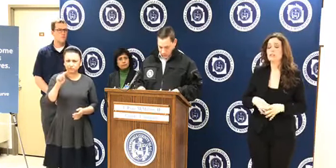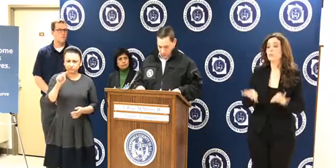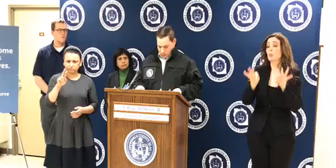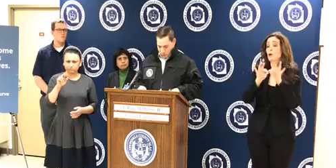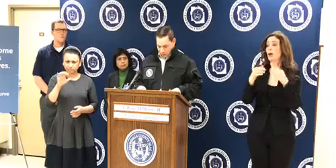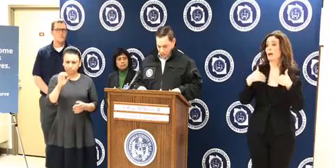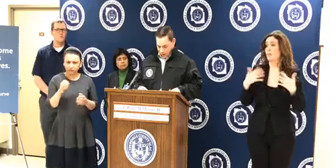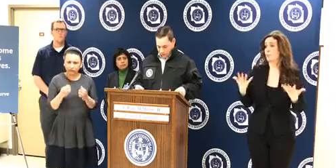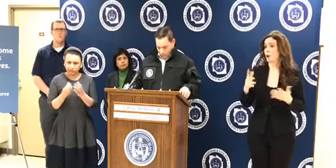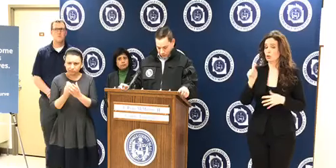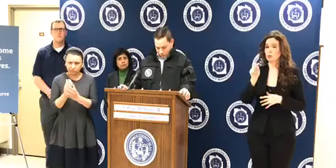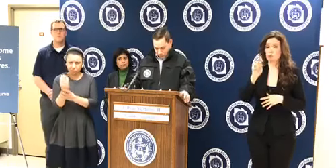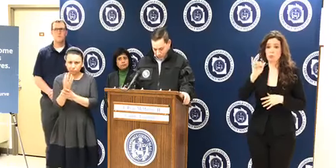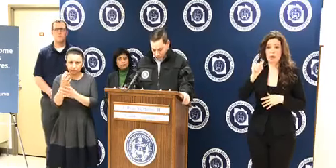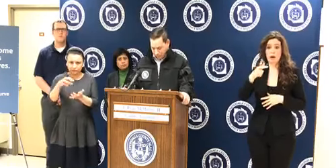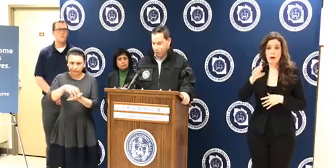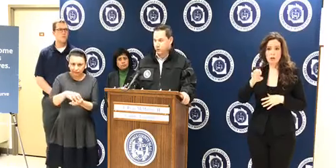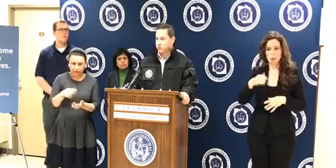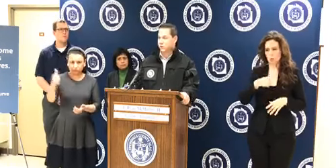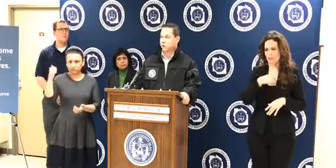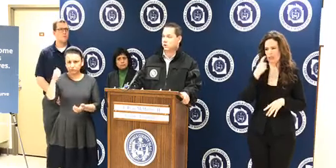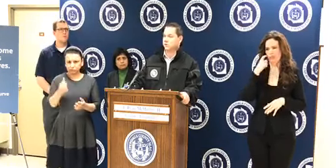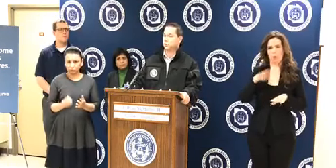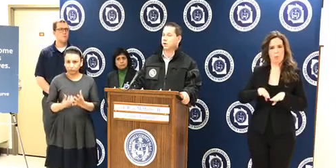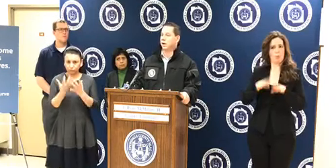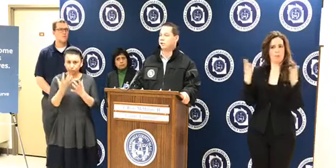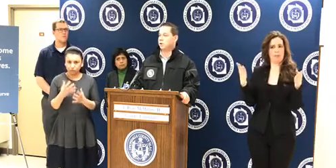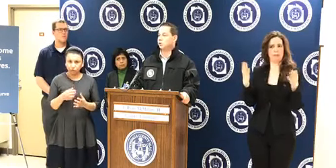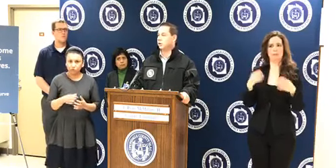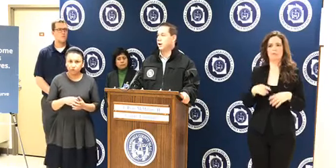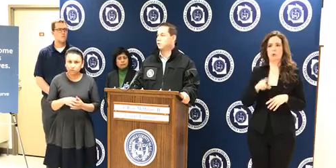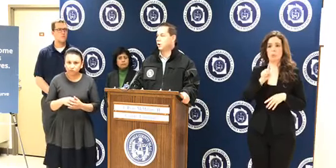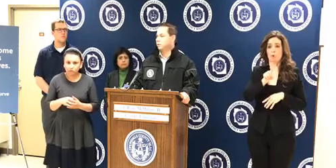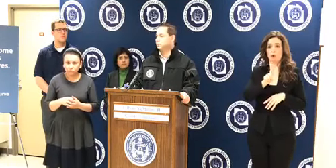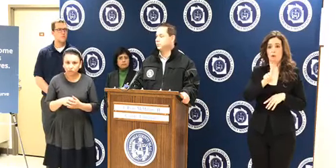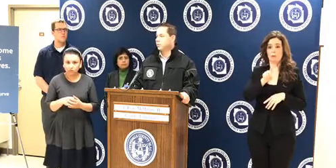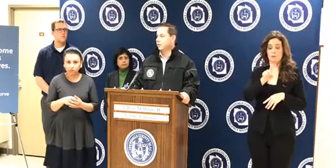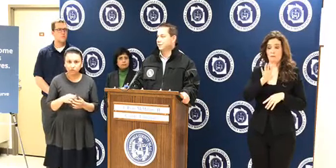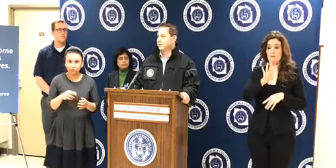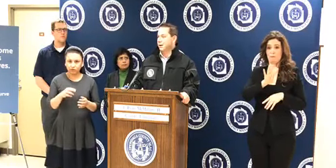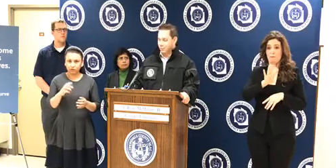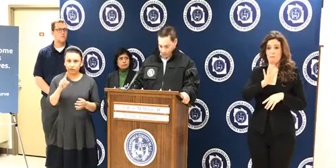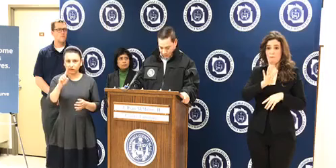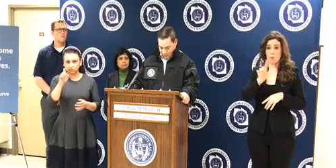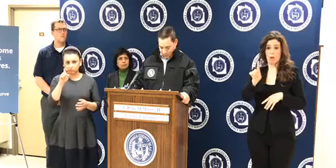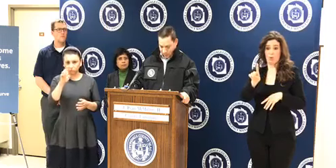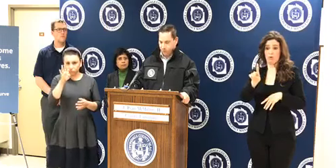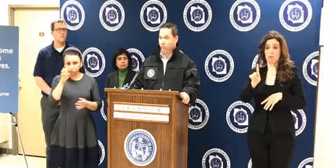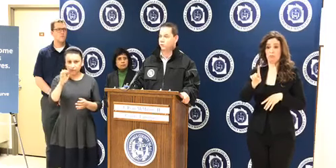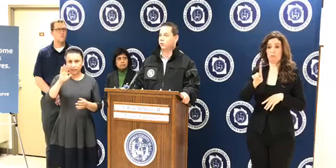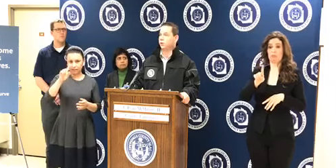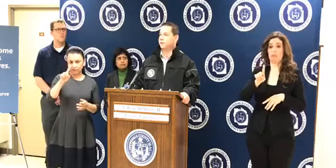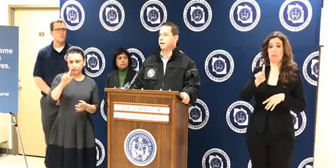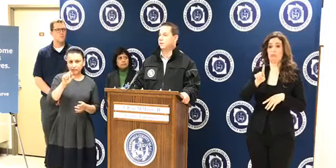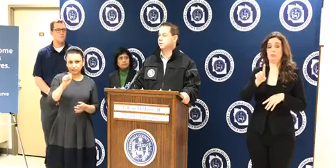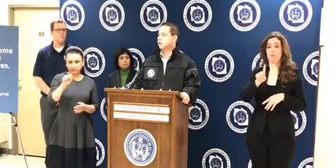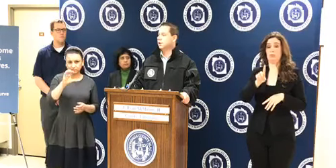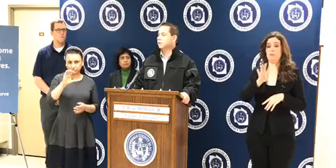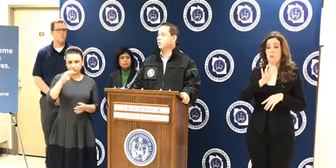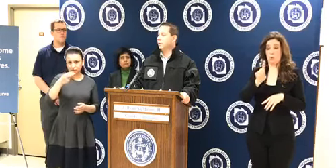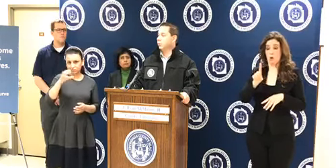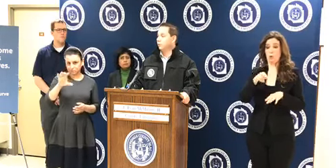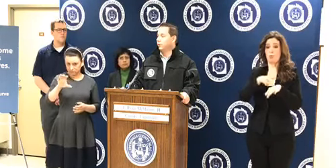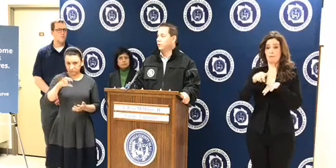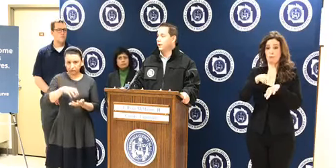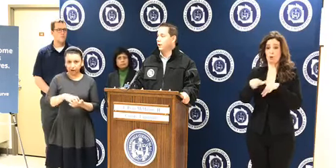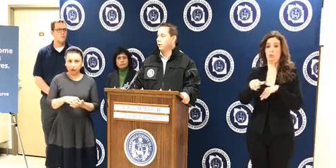busy. We have had 441 referrals to the Syracuse Community Health Center triage site. That does not mean we've had 441 tests.